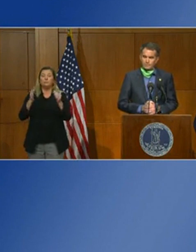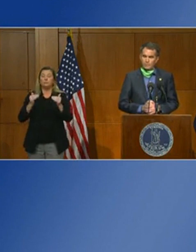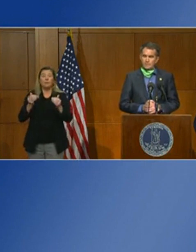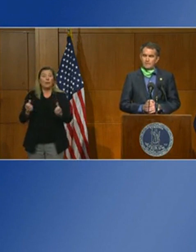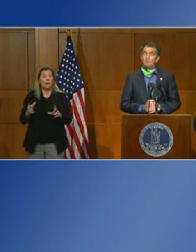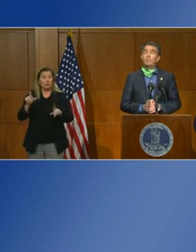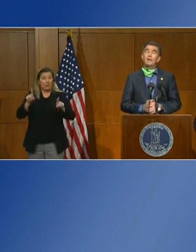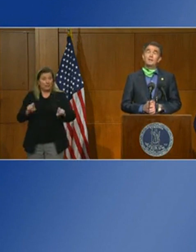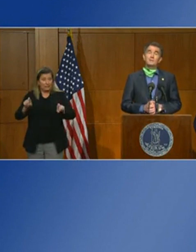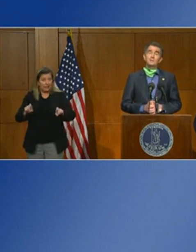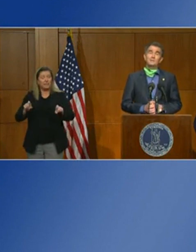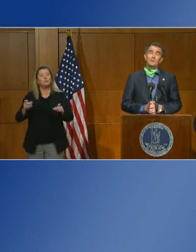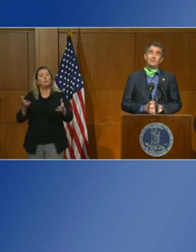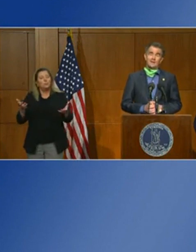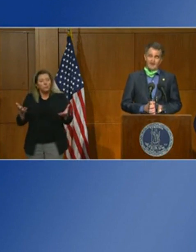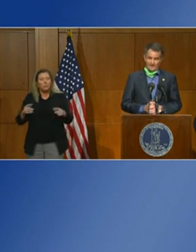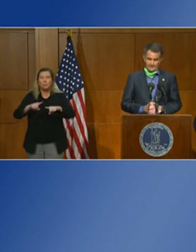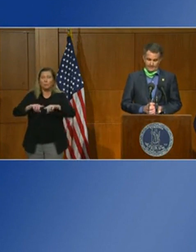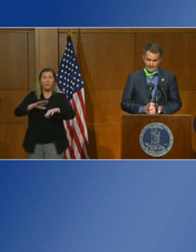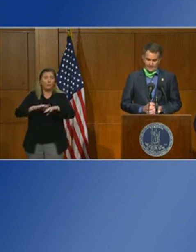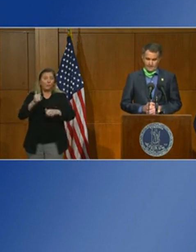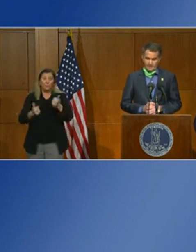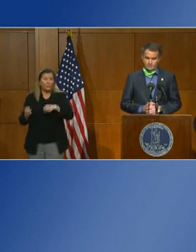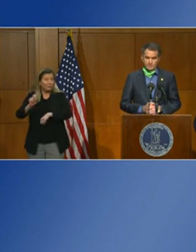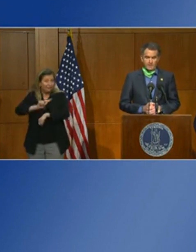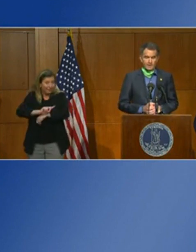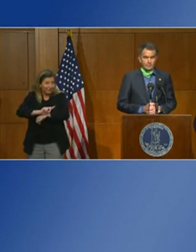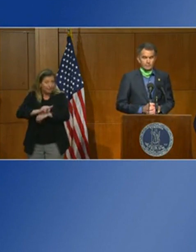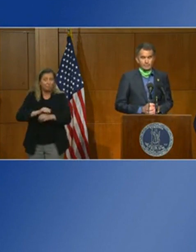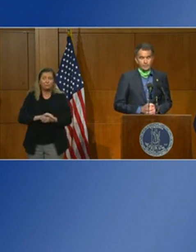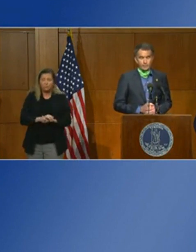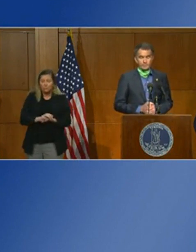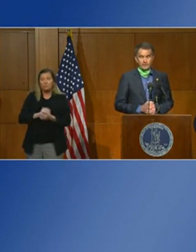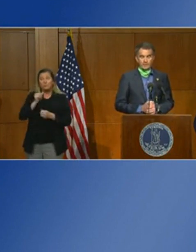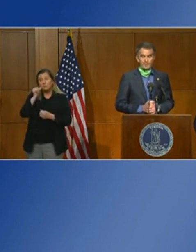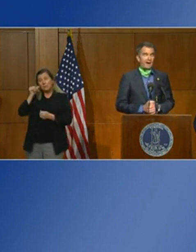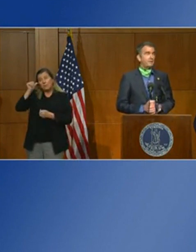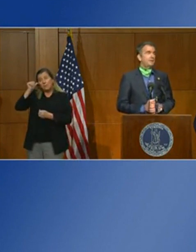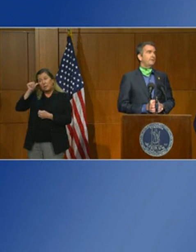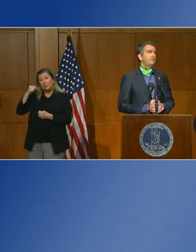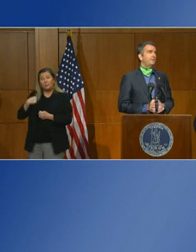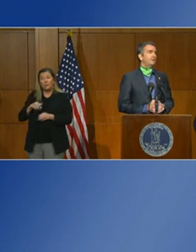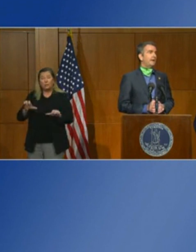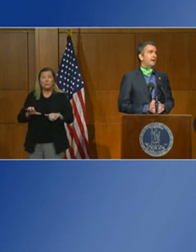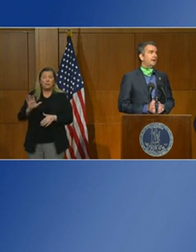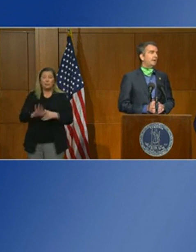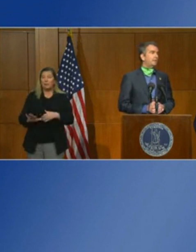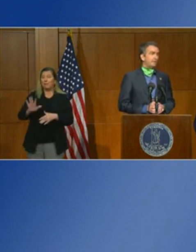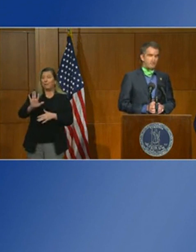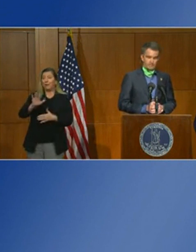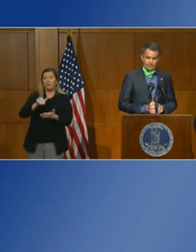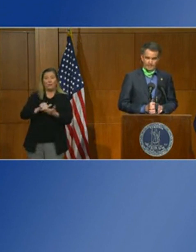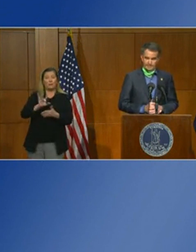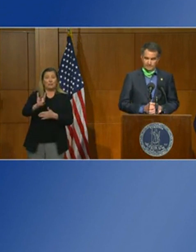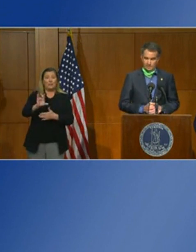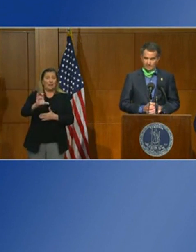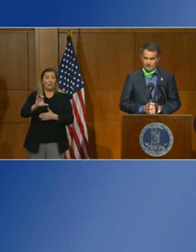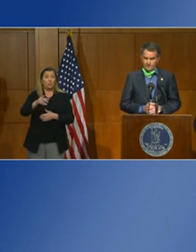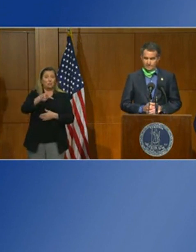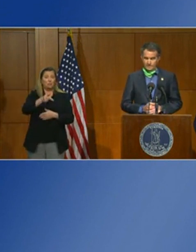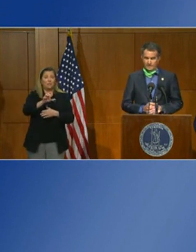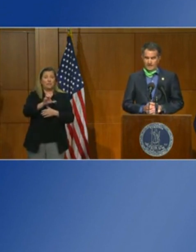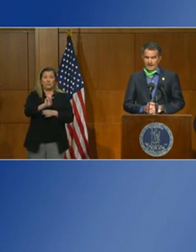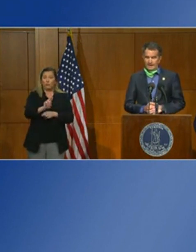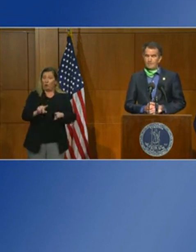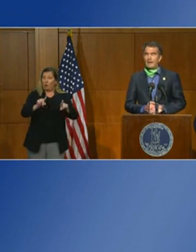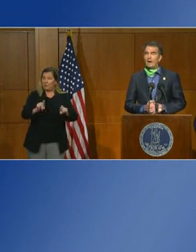we're performing depends on the day. Yesterday we performed about 5,800 PCR